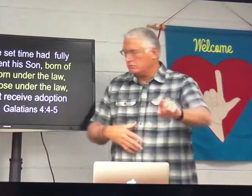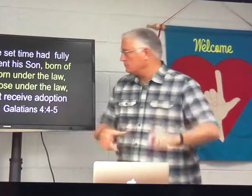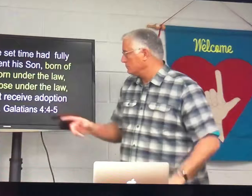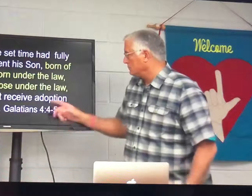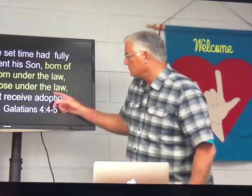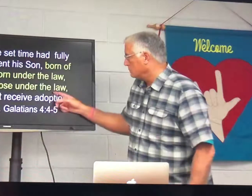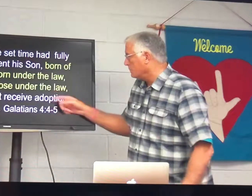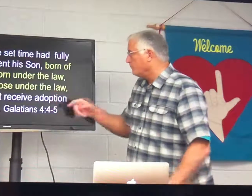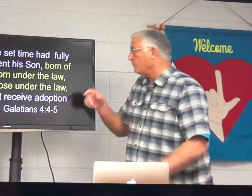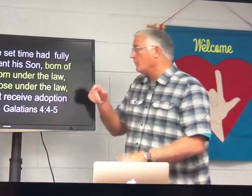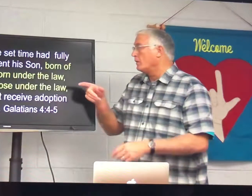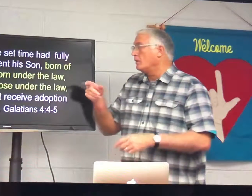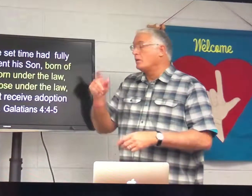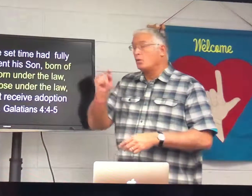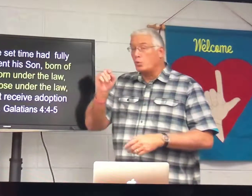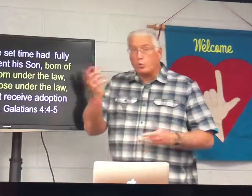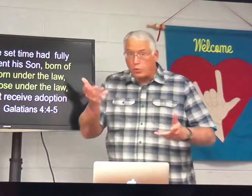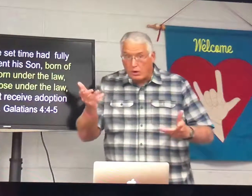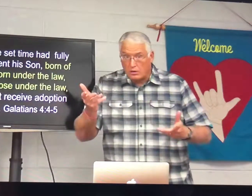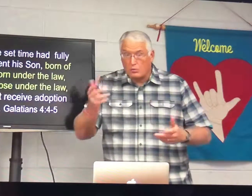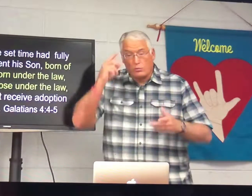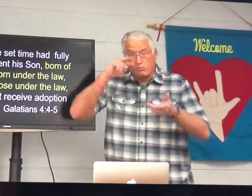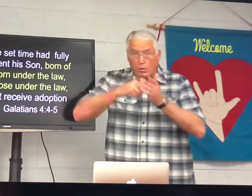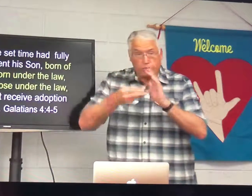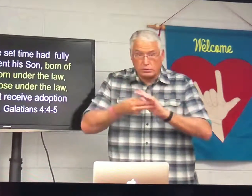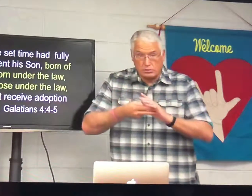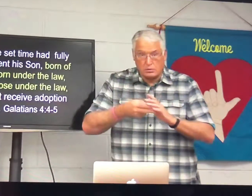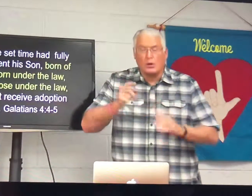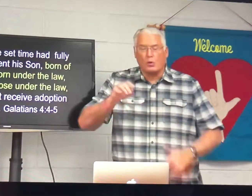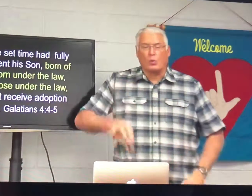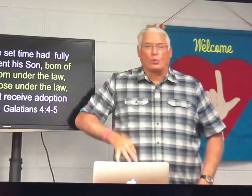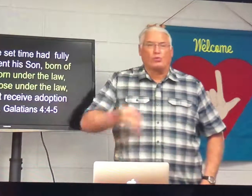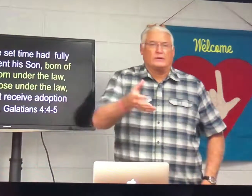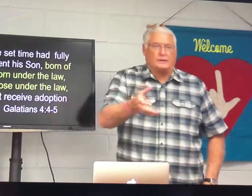Now with the My Account app, you never have to guess when I'll be there.